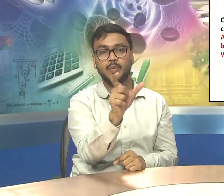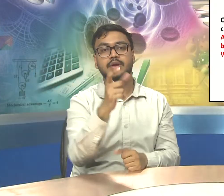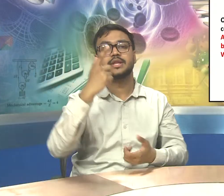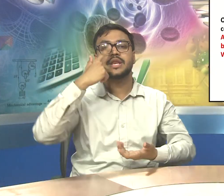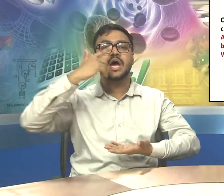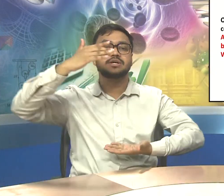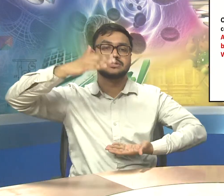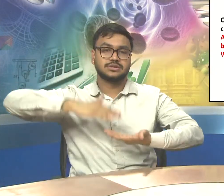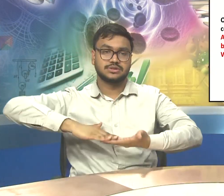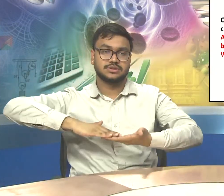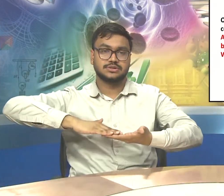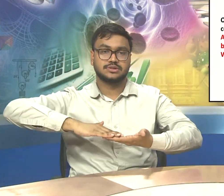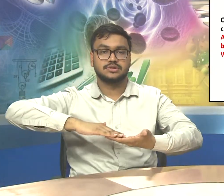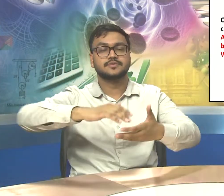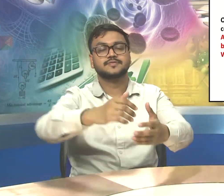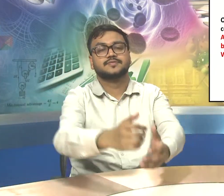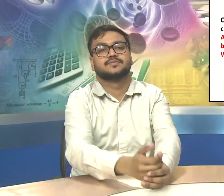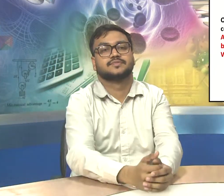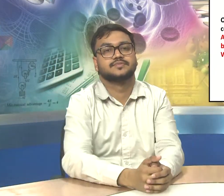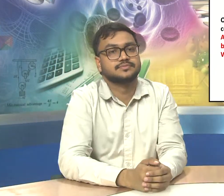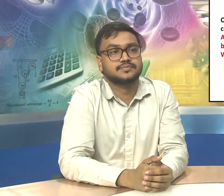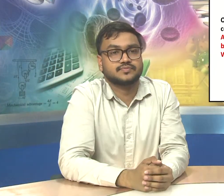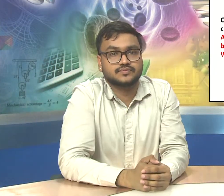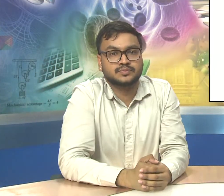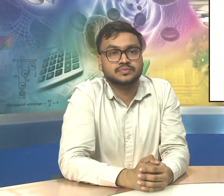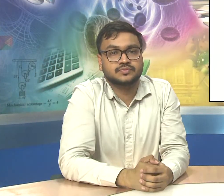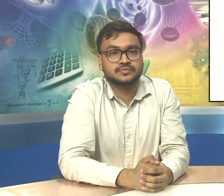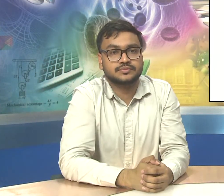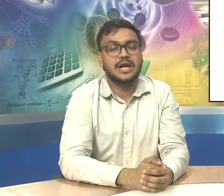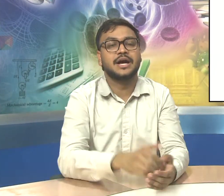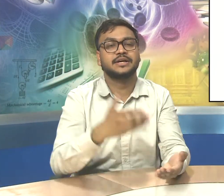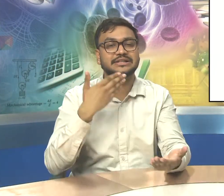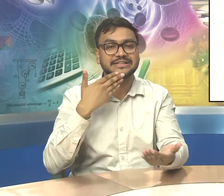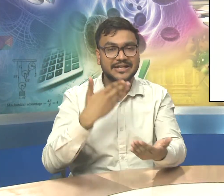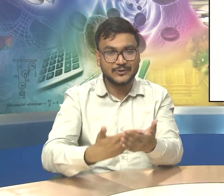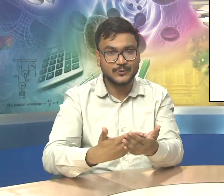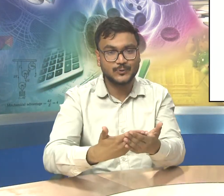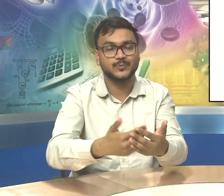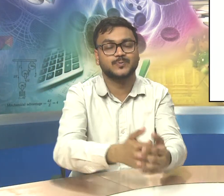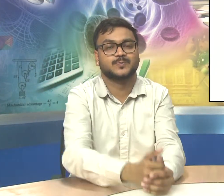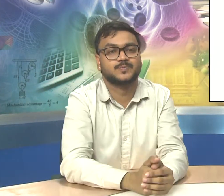wife. Thank you.